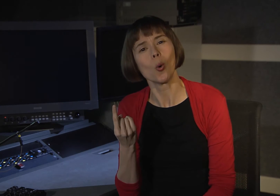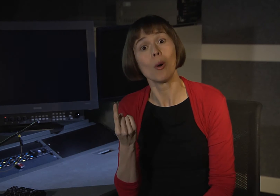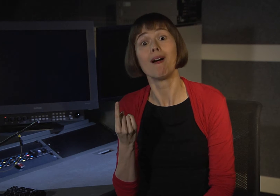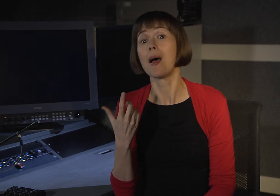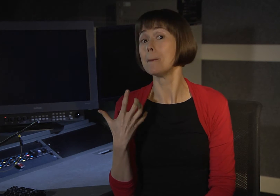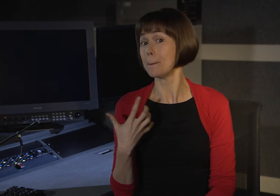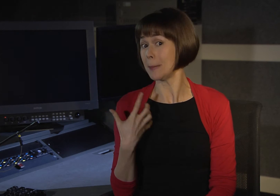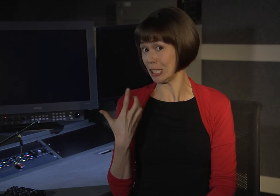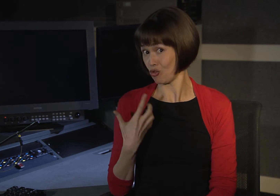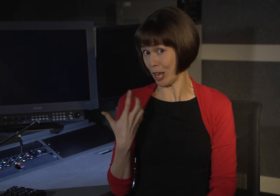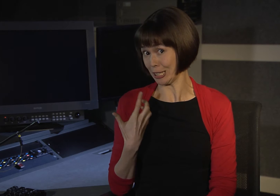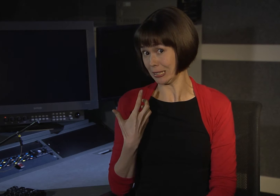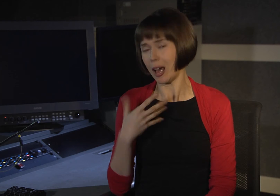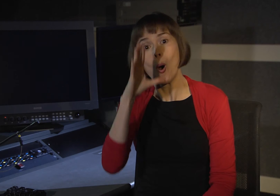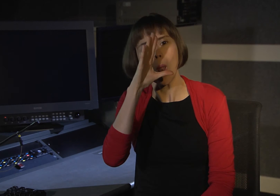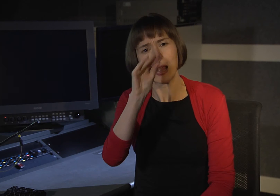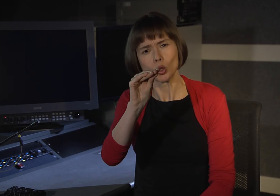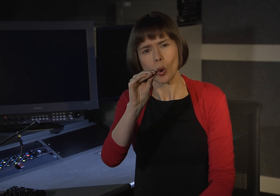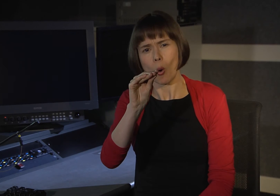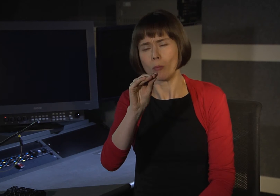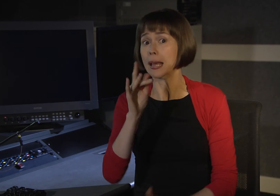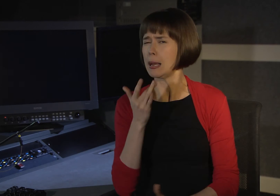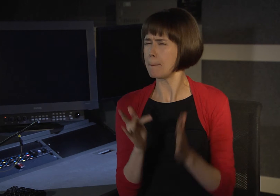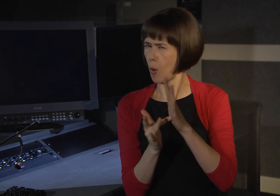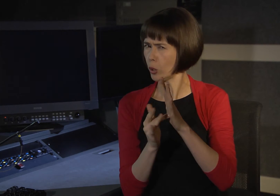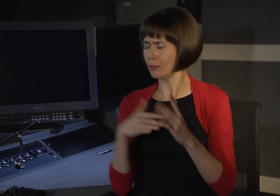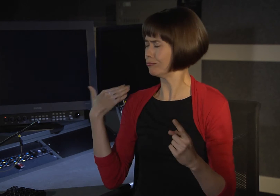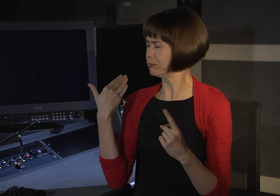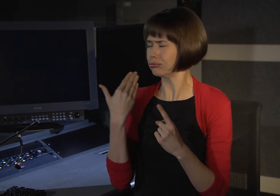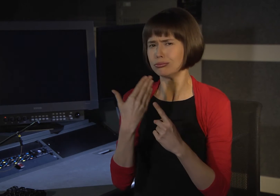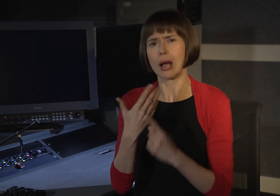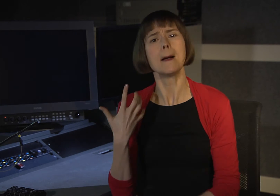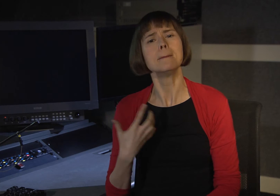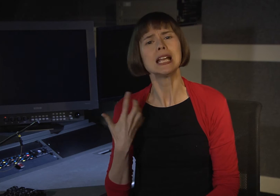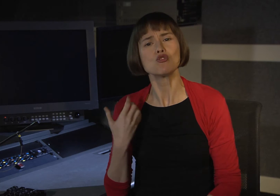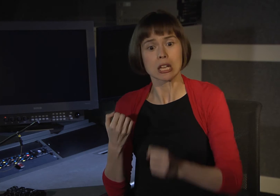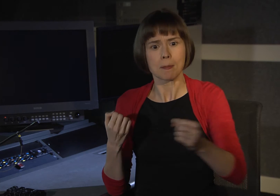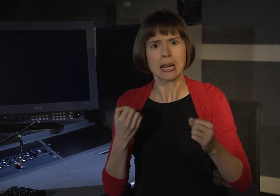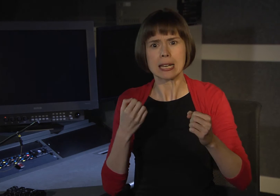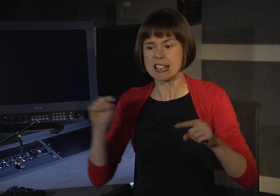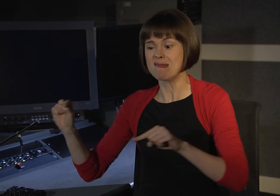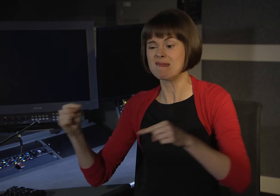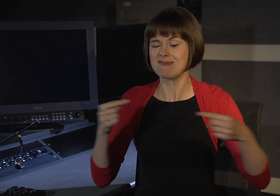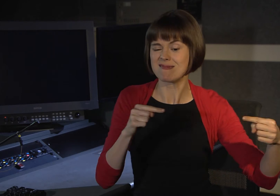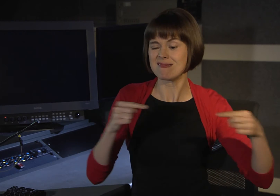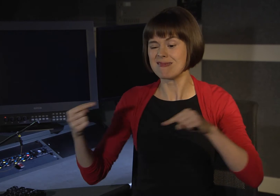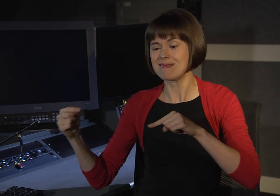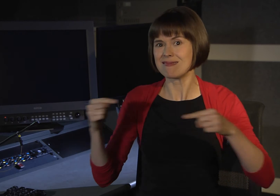the house is Beatrice, and something important to let you know is that for quite some time, Beatrice and